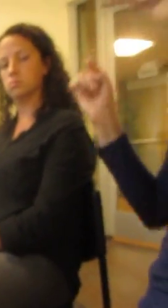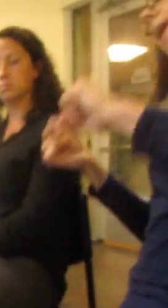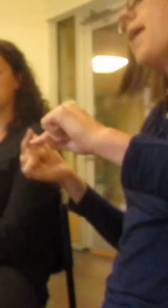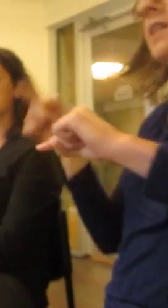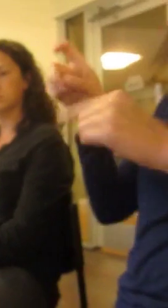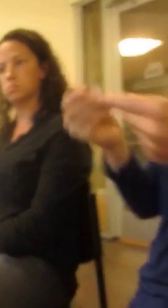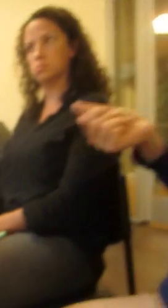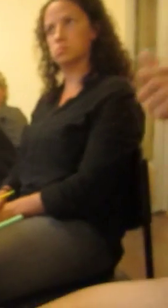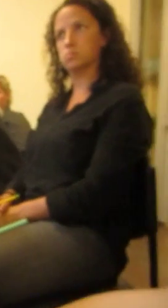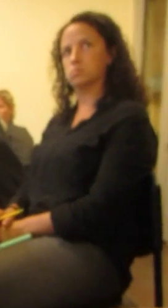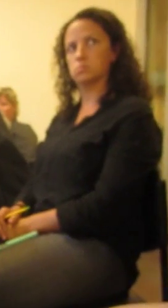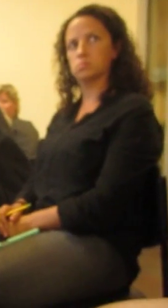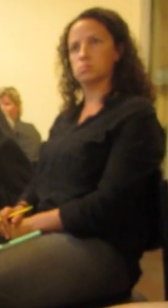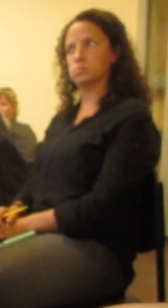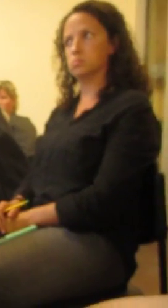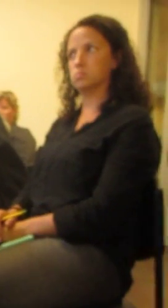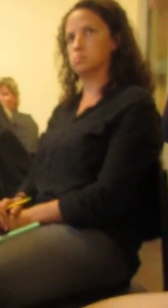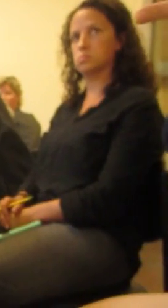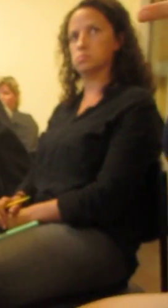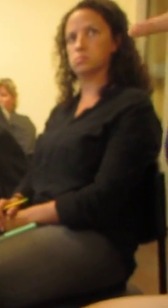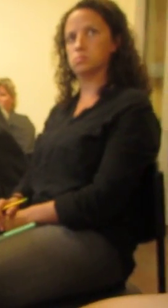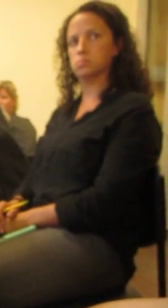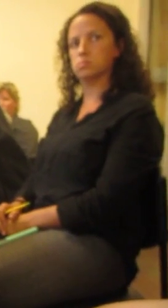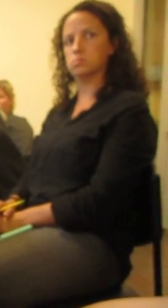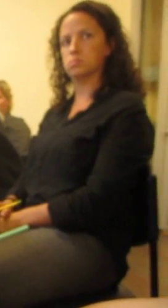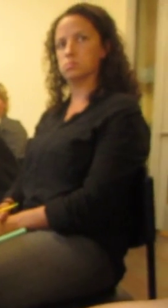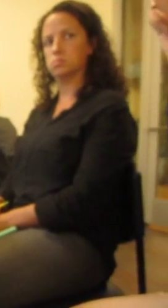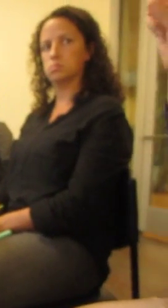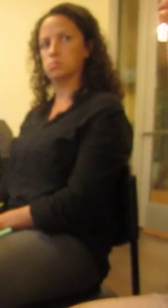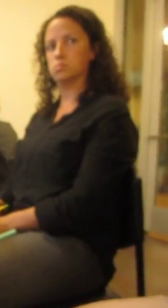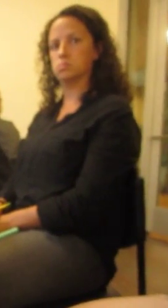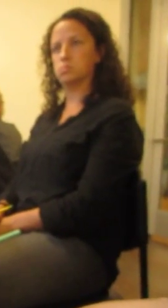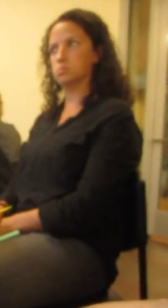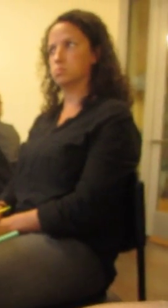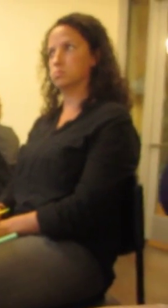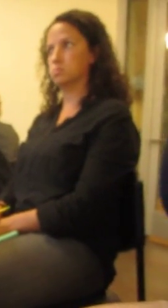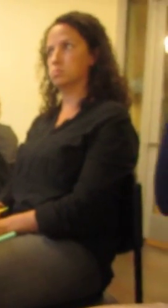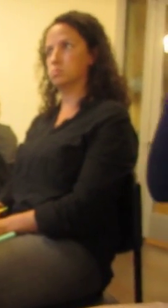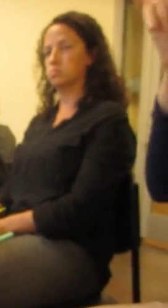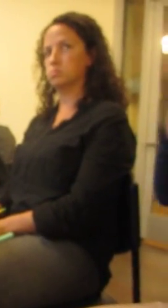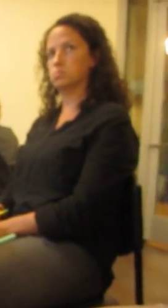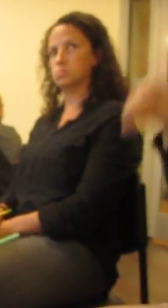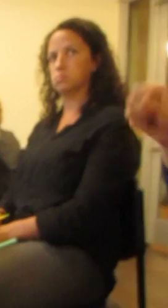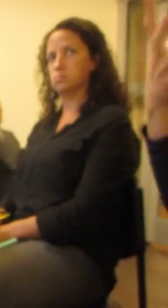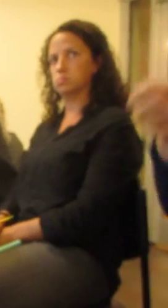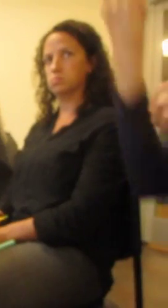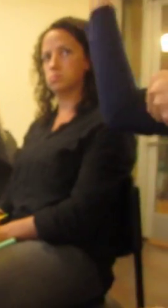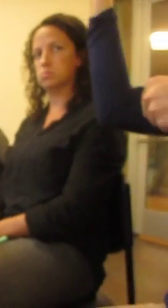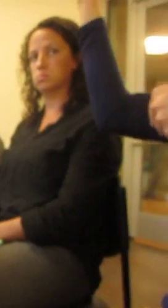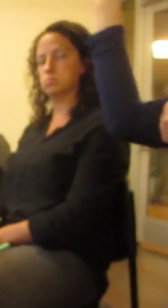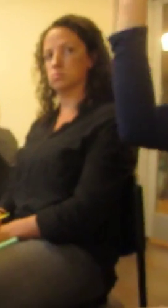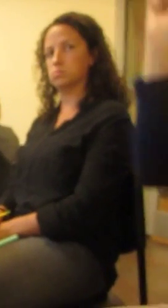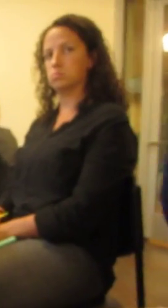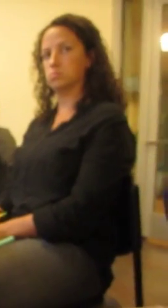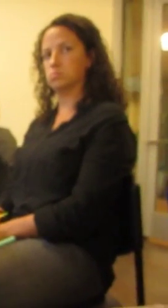Mary, how can we trust someone in leadership in this government? Okay, so can we get back to this?